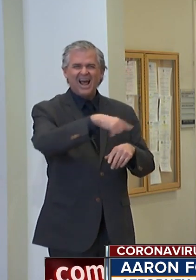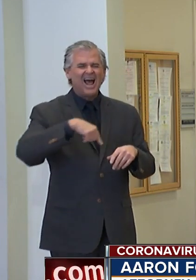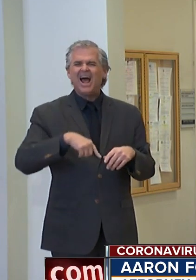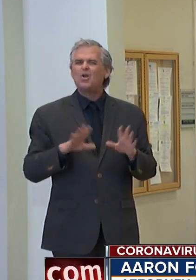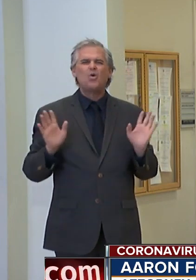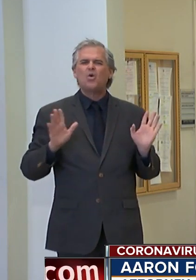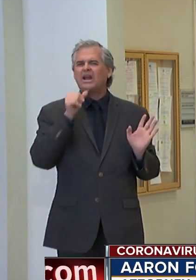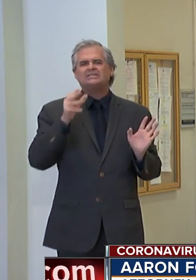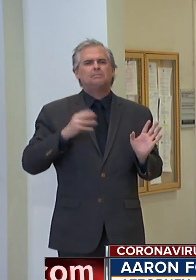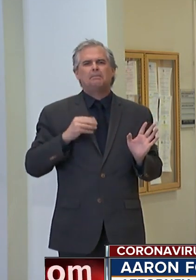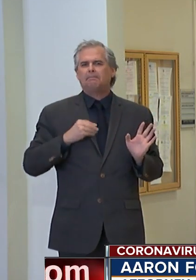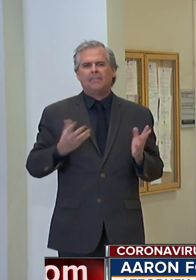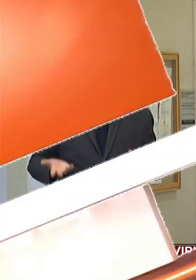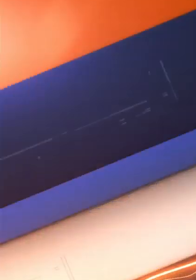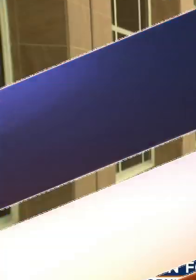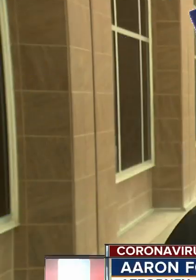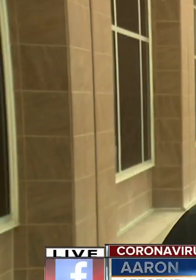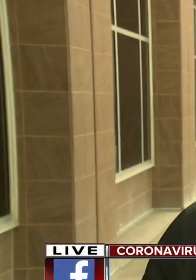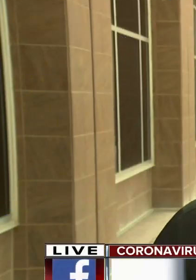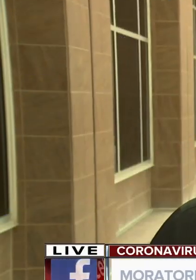action.